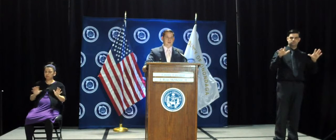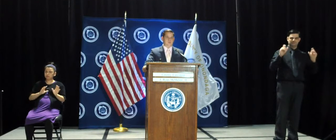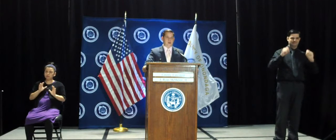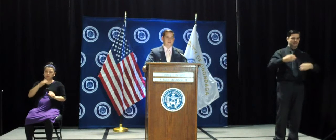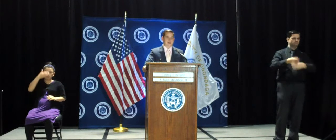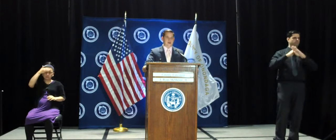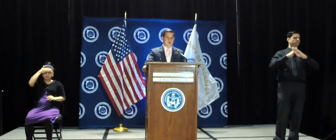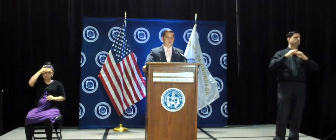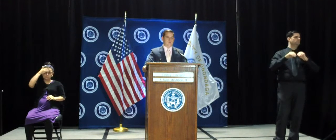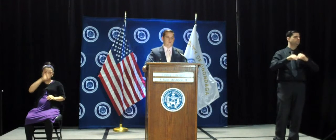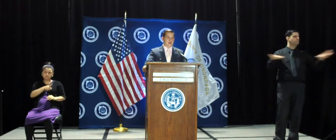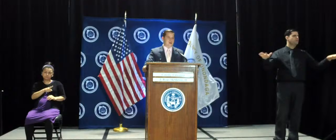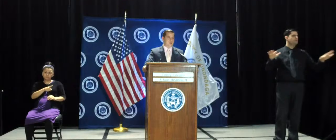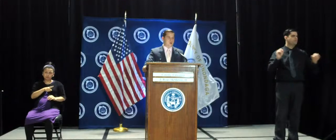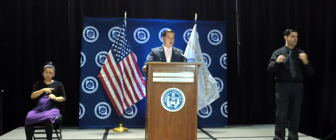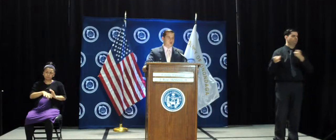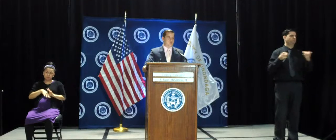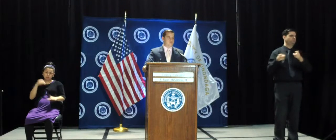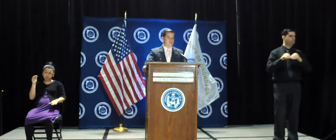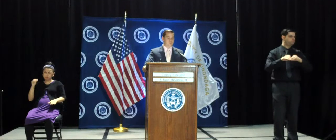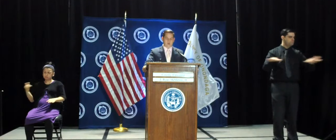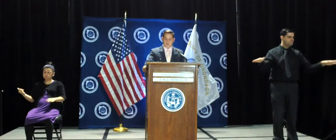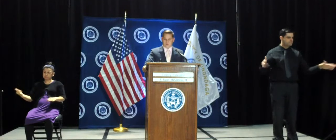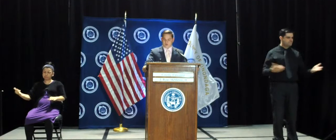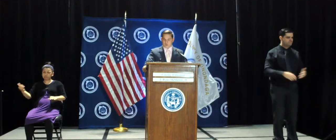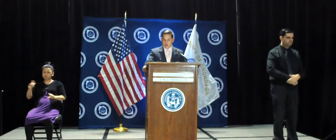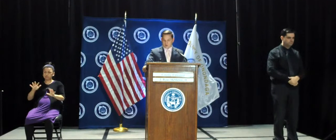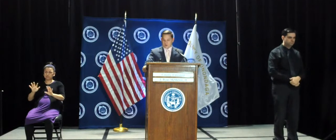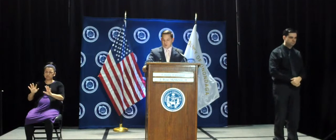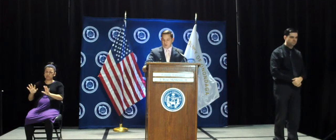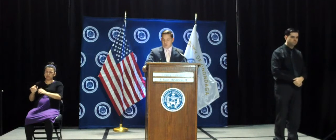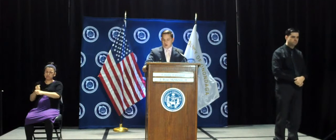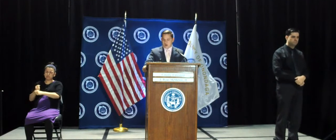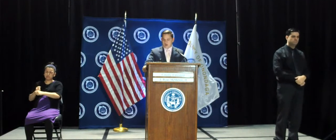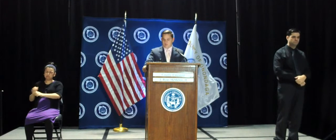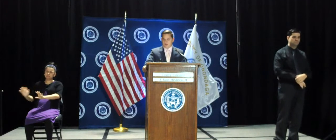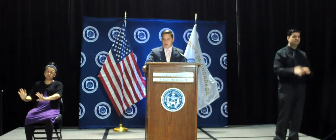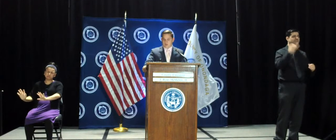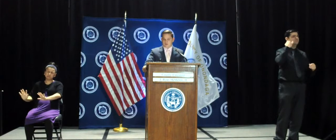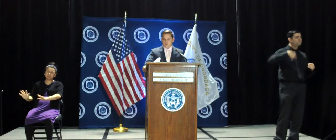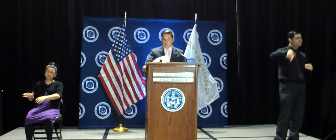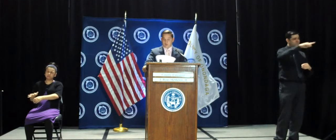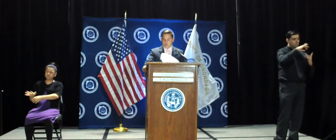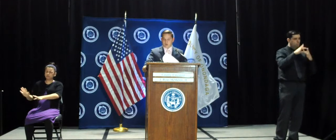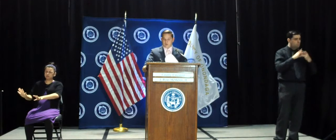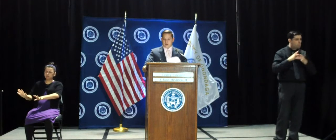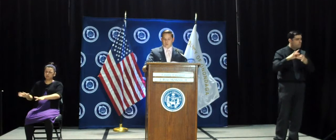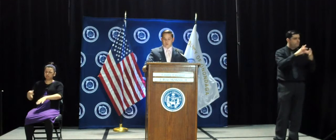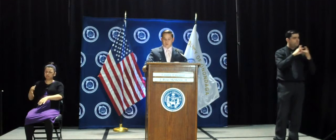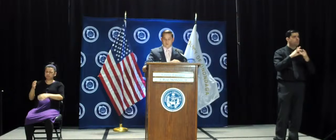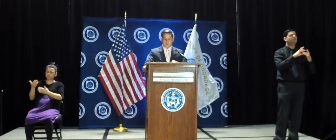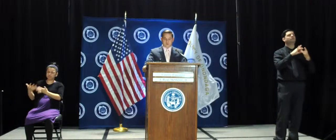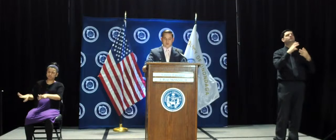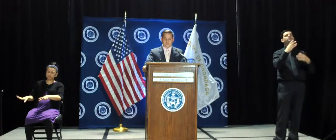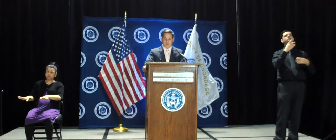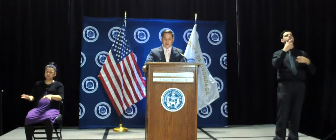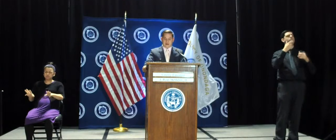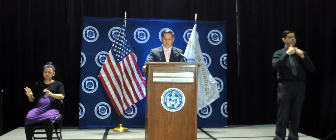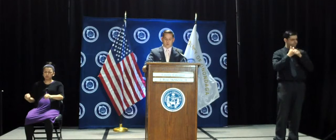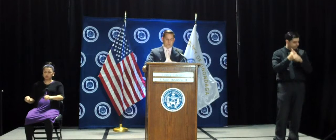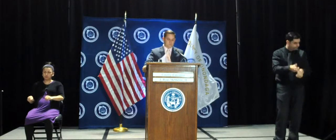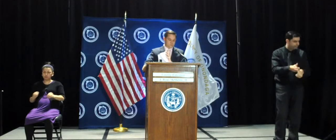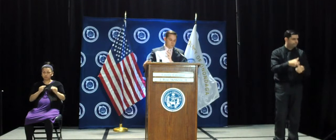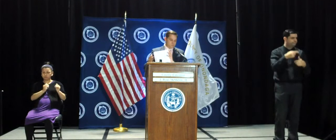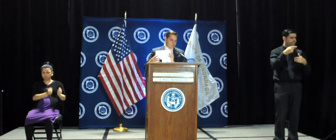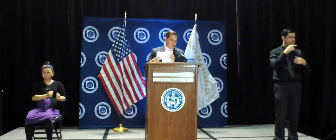we'll stabilize data, we'll flatten all our curves, and we'll go in the right direction. And this is really critical that we do this to keep our